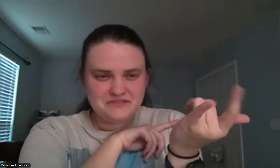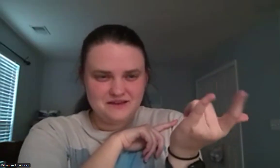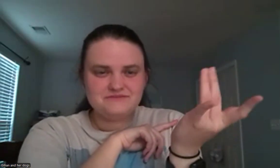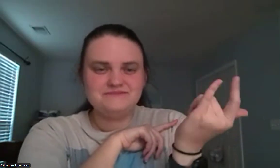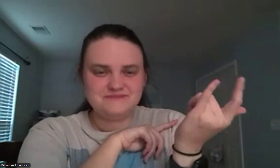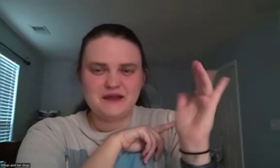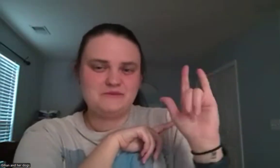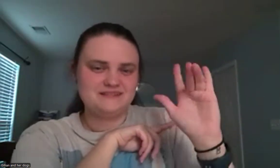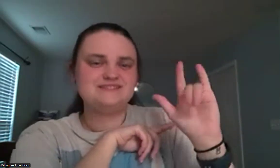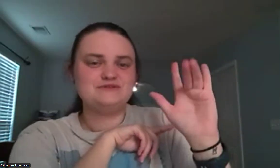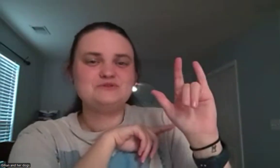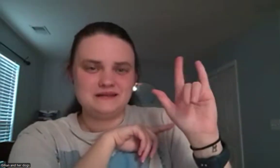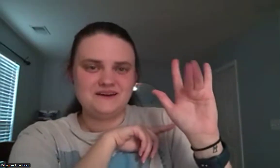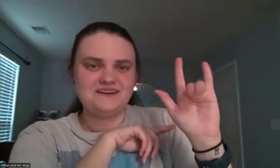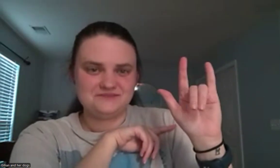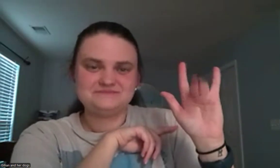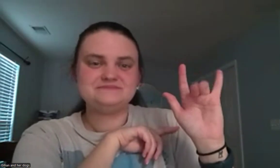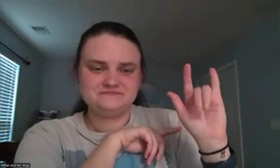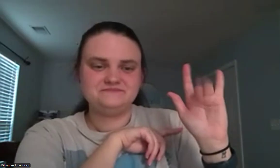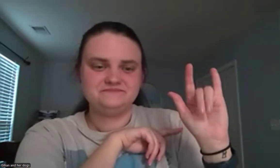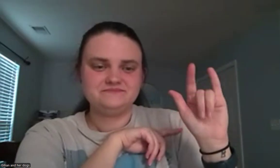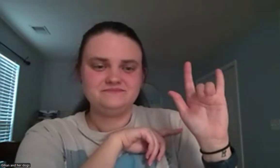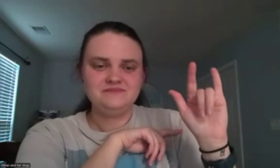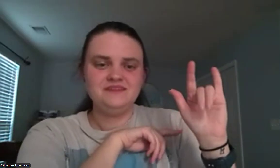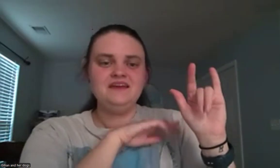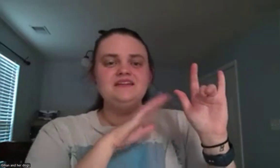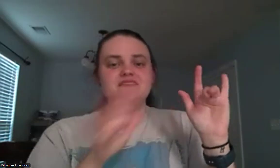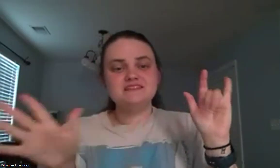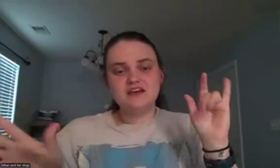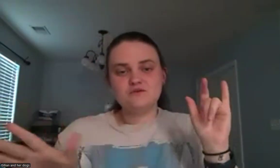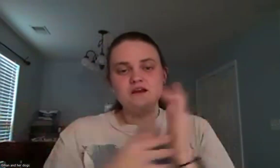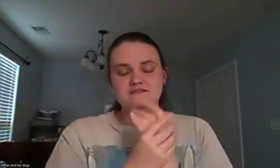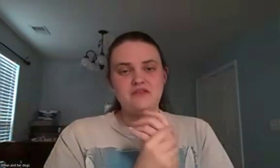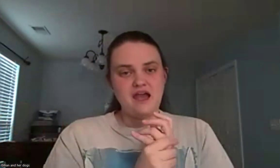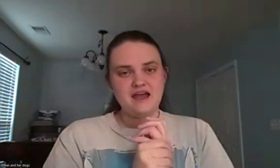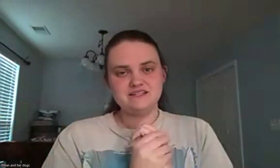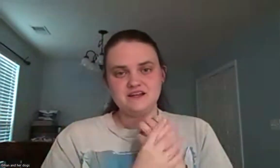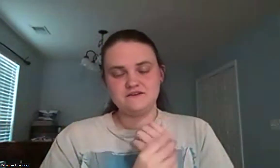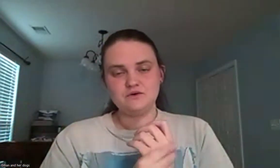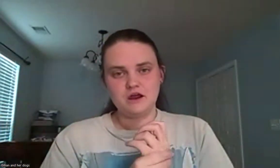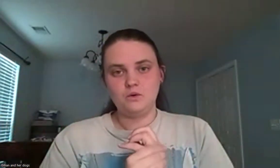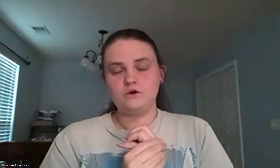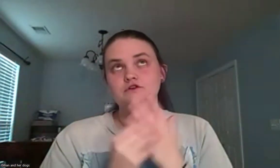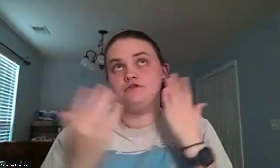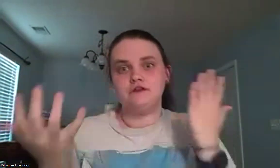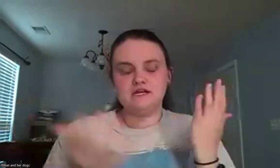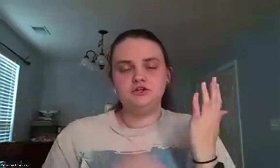of. Spider-Man. So 25. This is another one. If that does not feel right, or if you forget it, you can